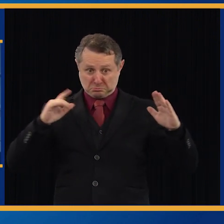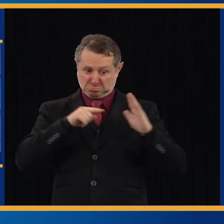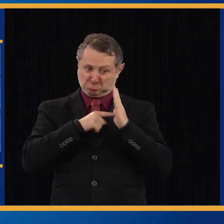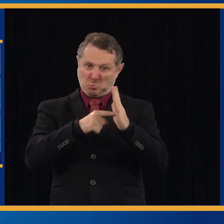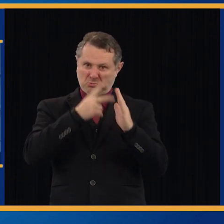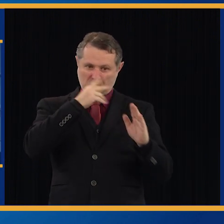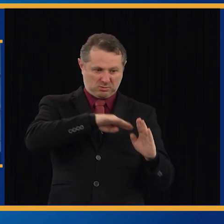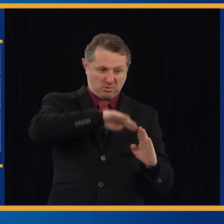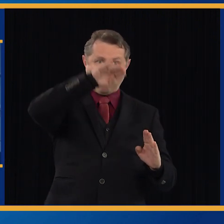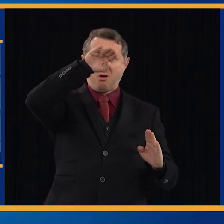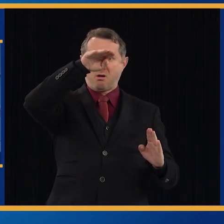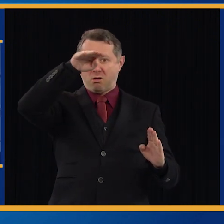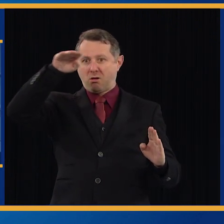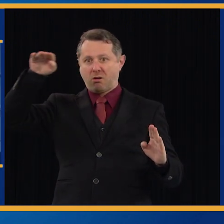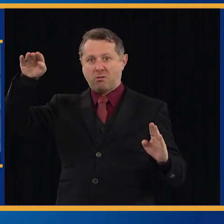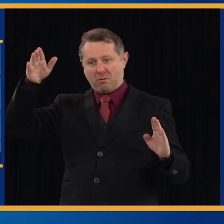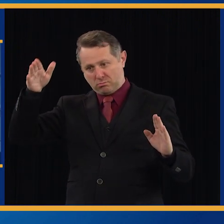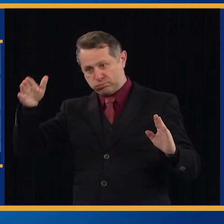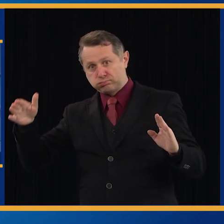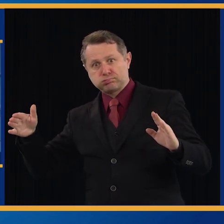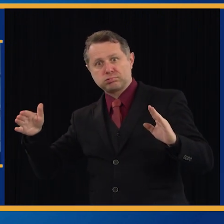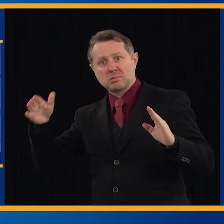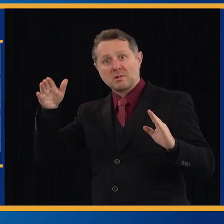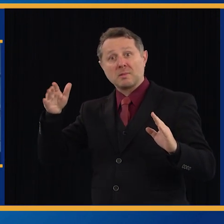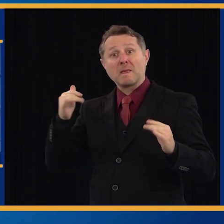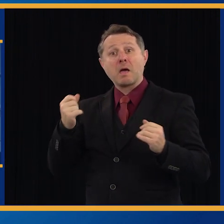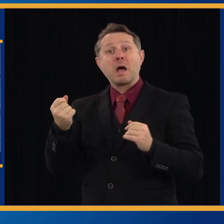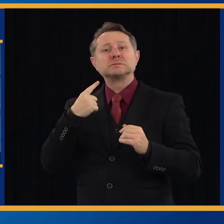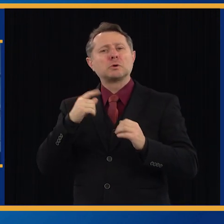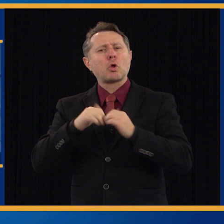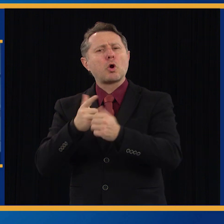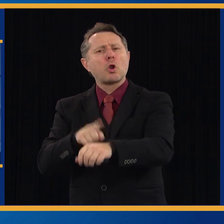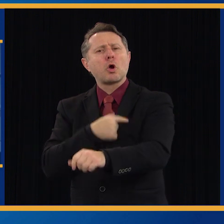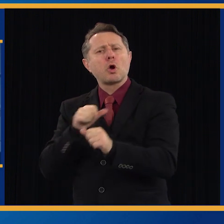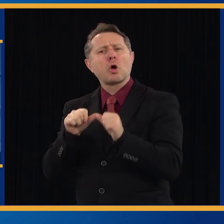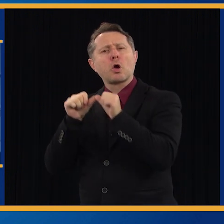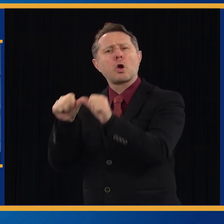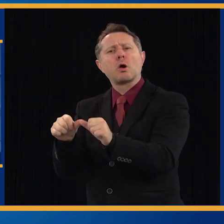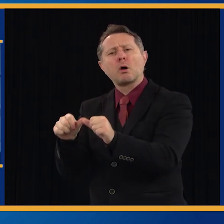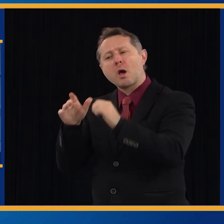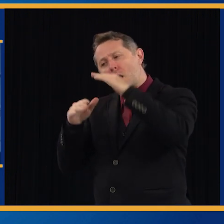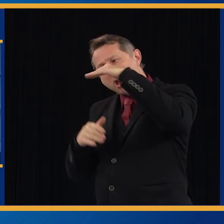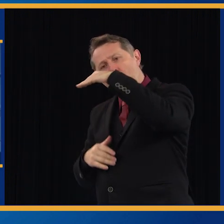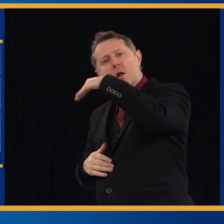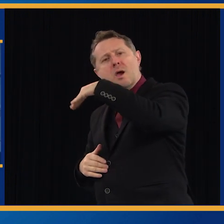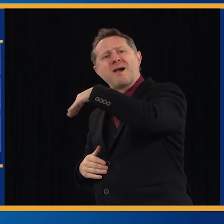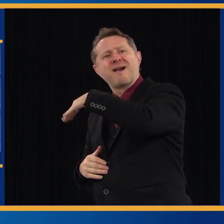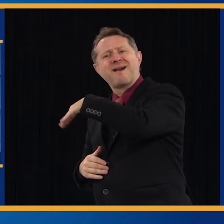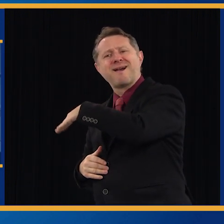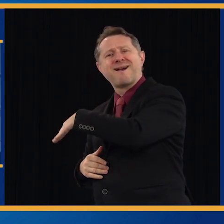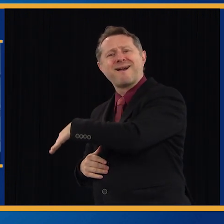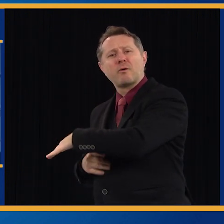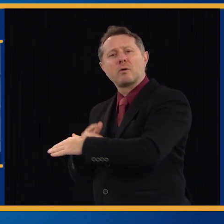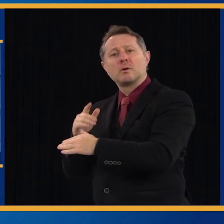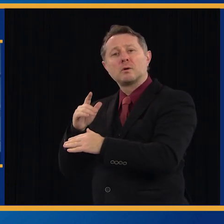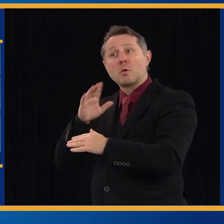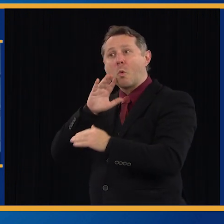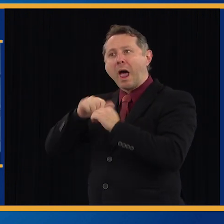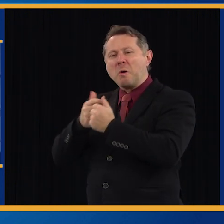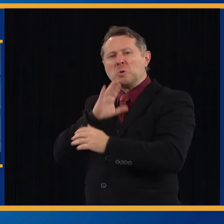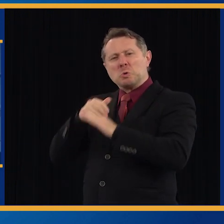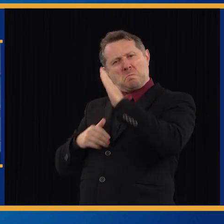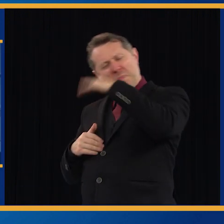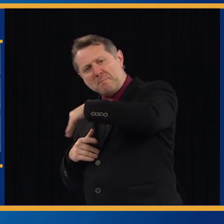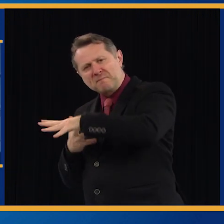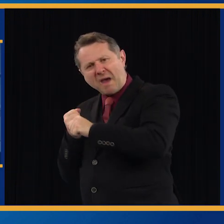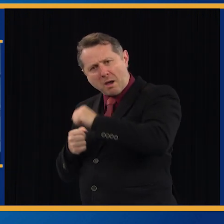question is now, how long is the descent and how steep is the descent? And nobody